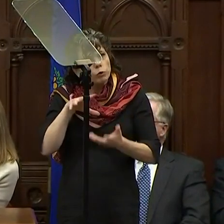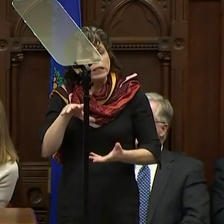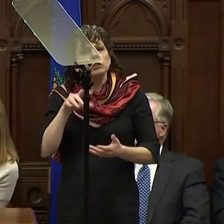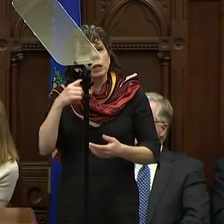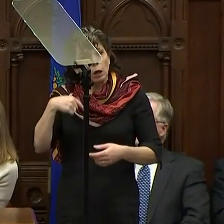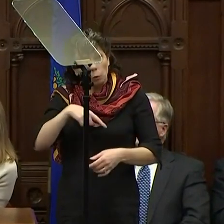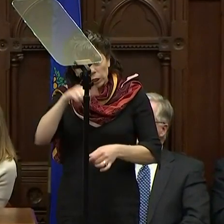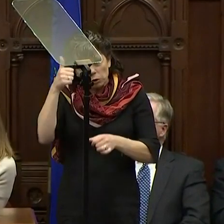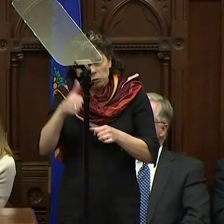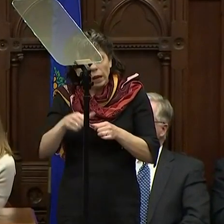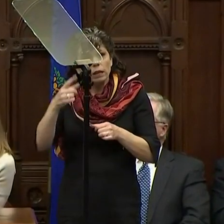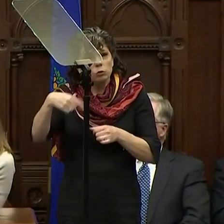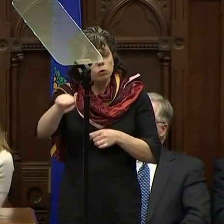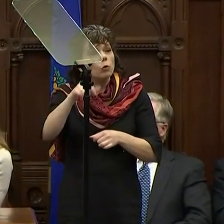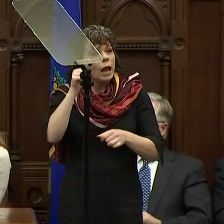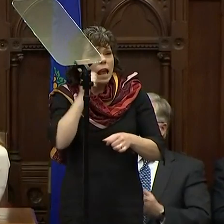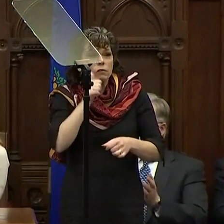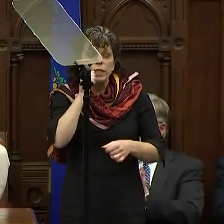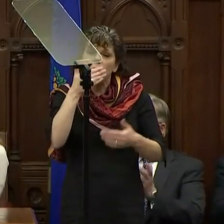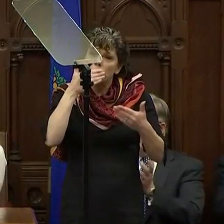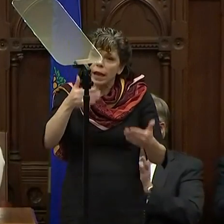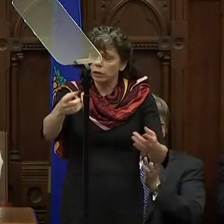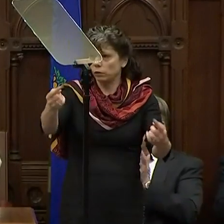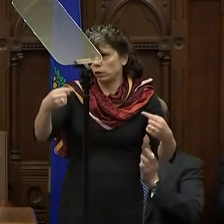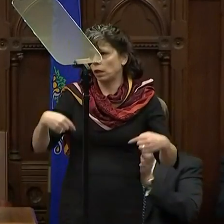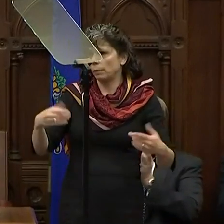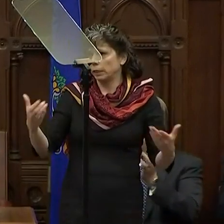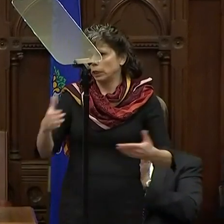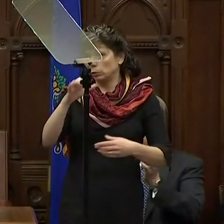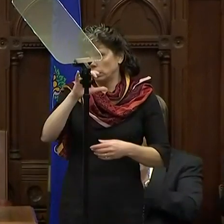every day, thank you for being here in Connecticut.